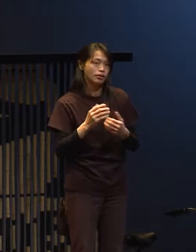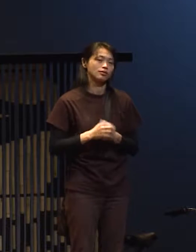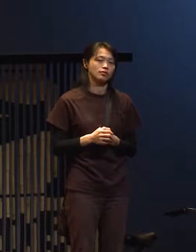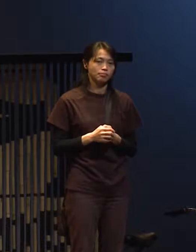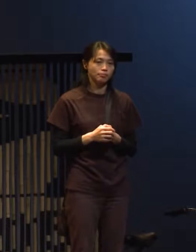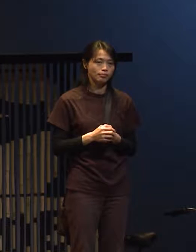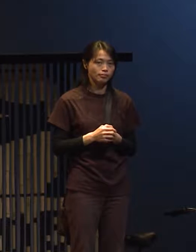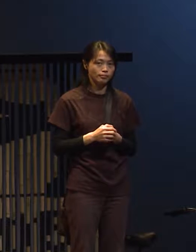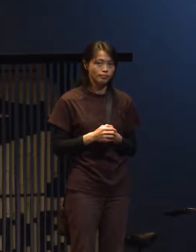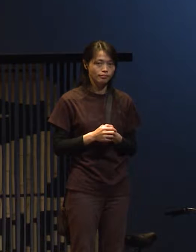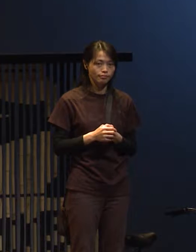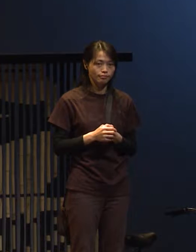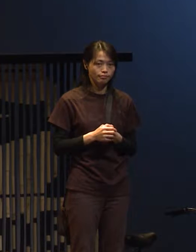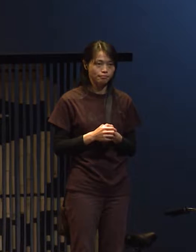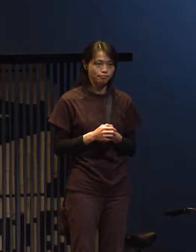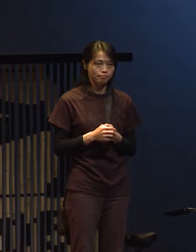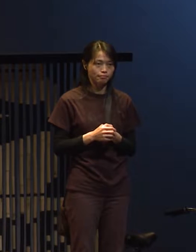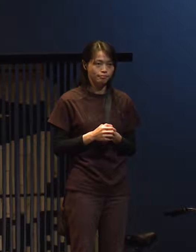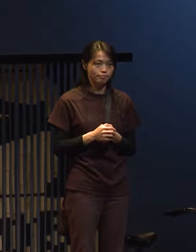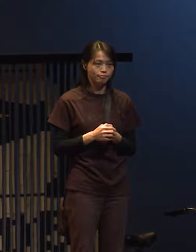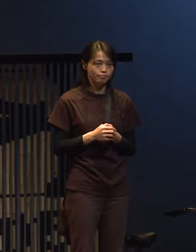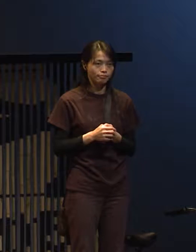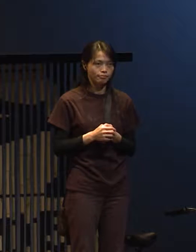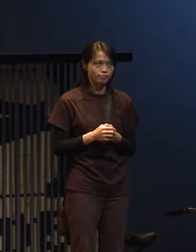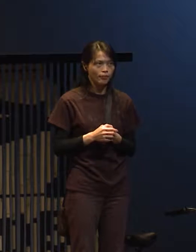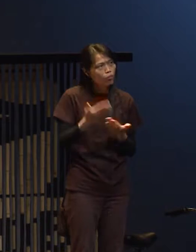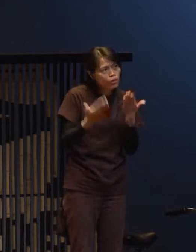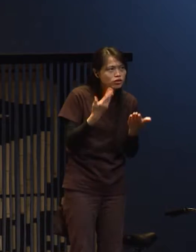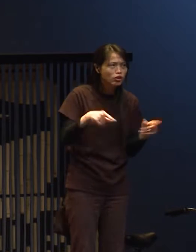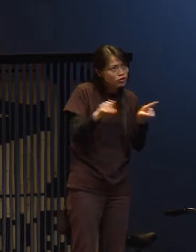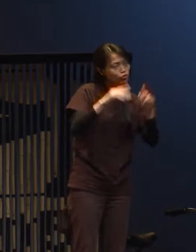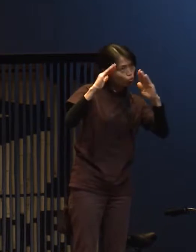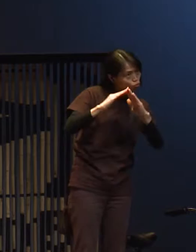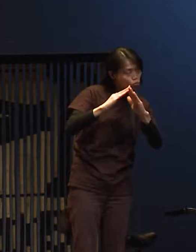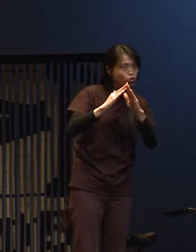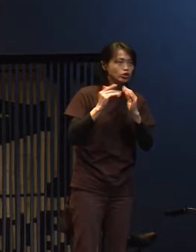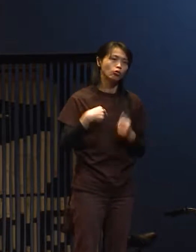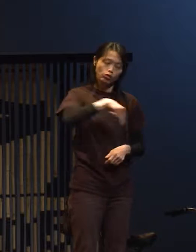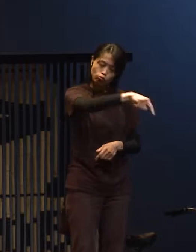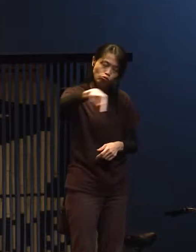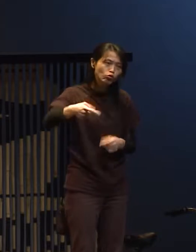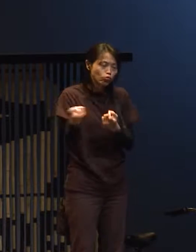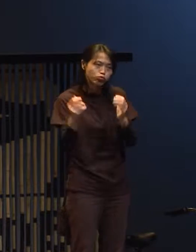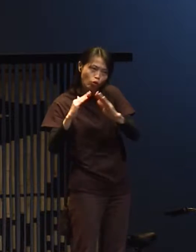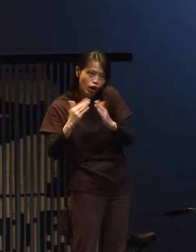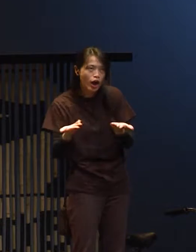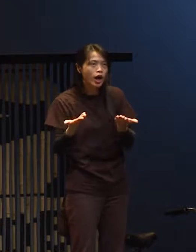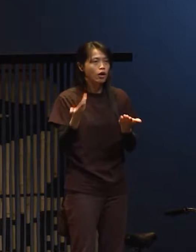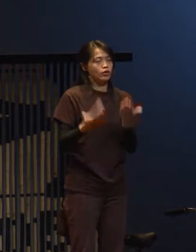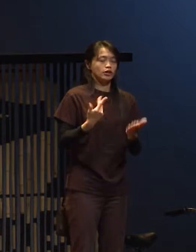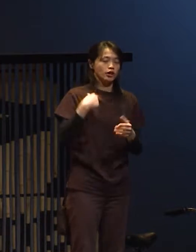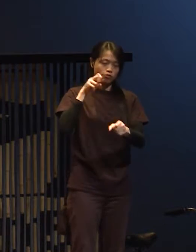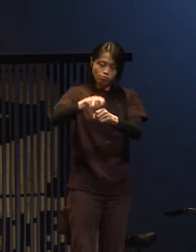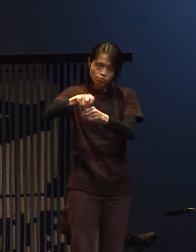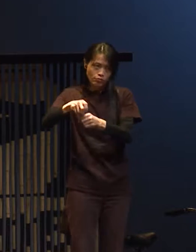other ways of living together, other ways of bringing up children, not living in little boxes, 2 parents, 2